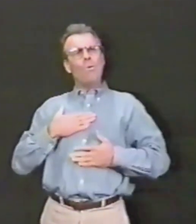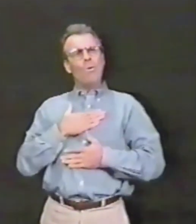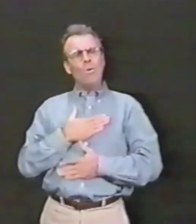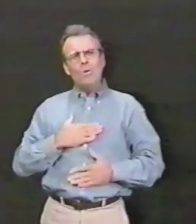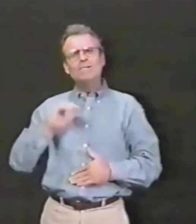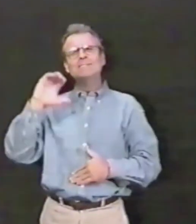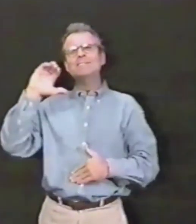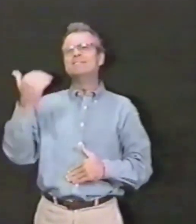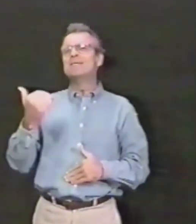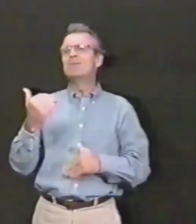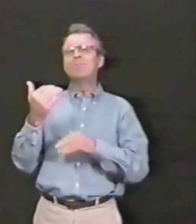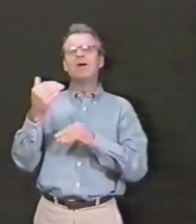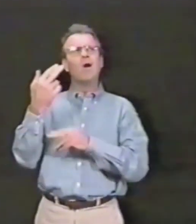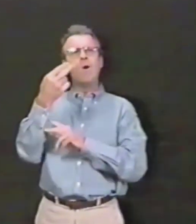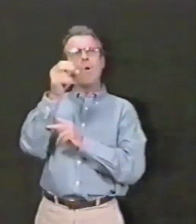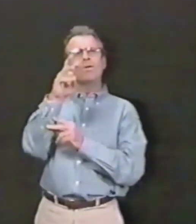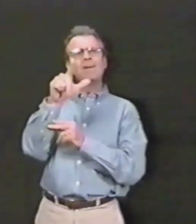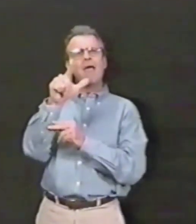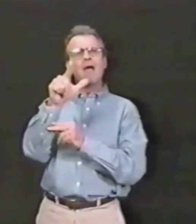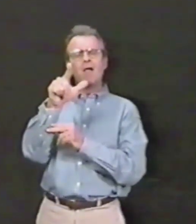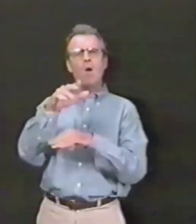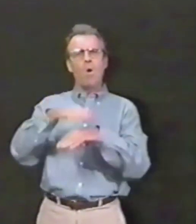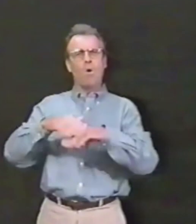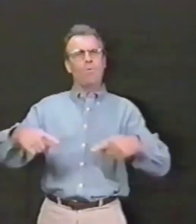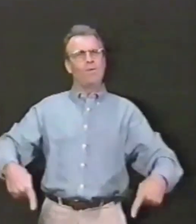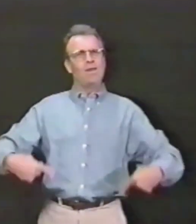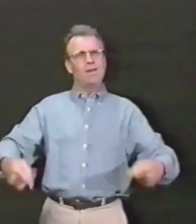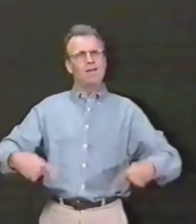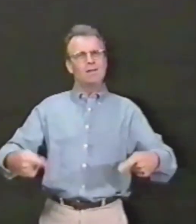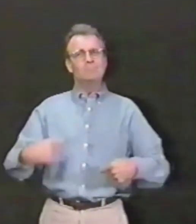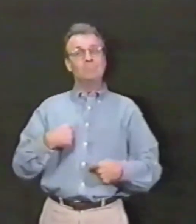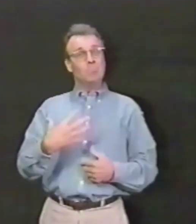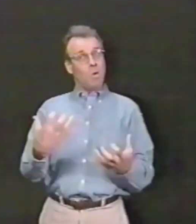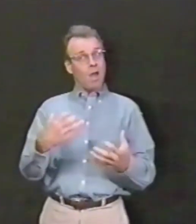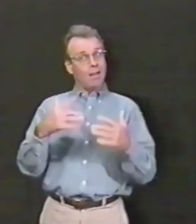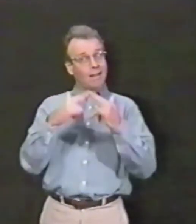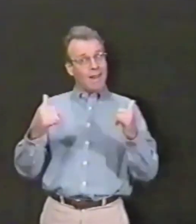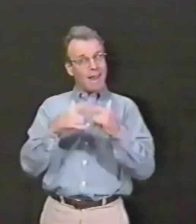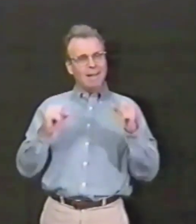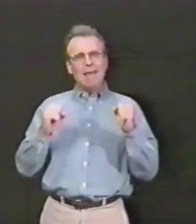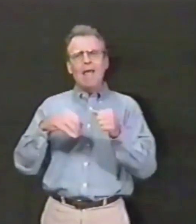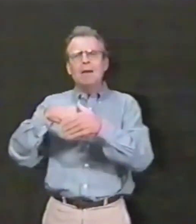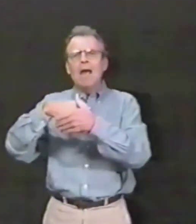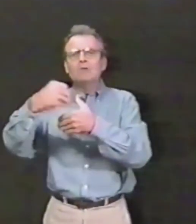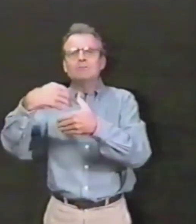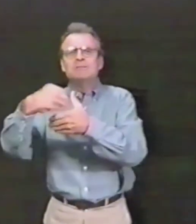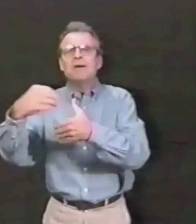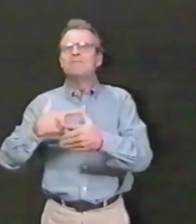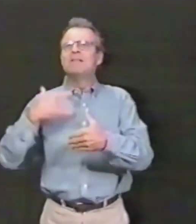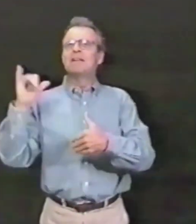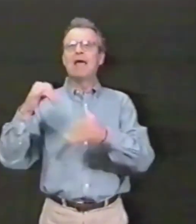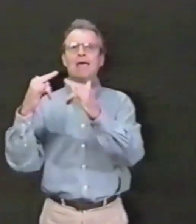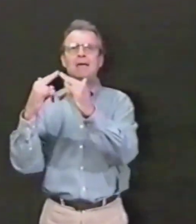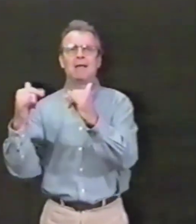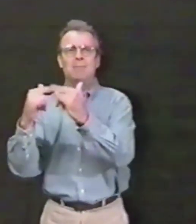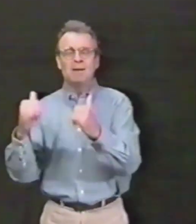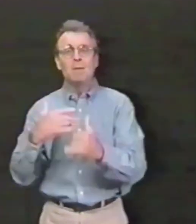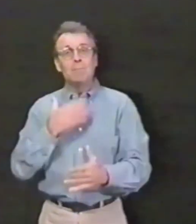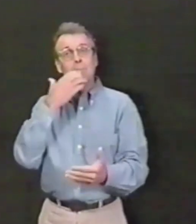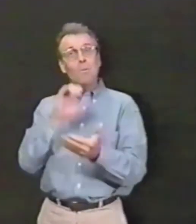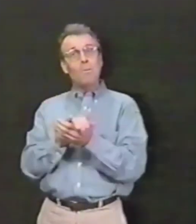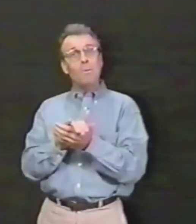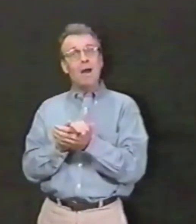That was in total 7 weeks. We really enjoyed our trip because it was like having a hotel on